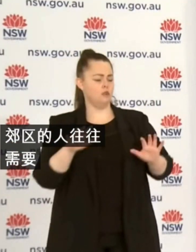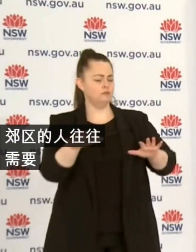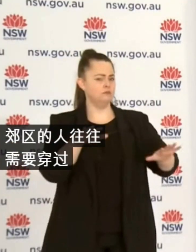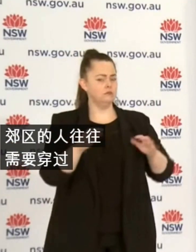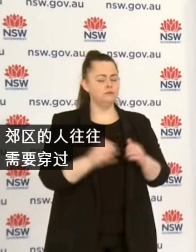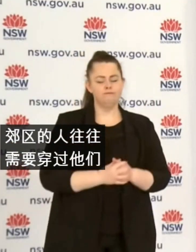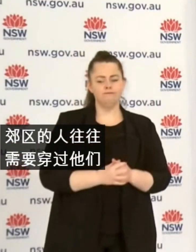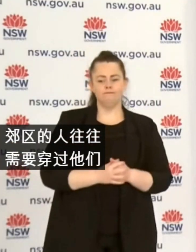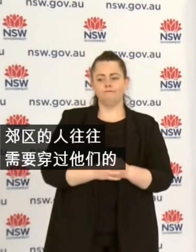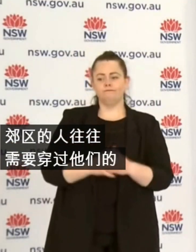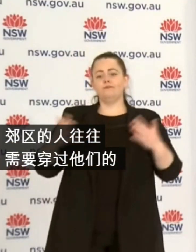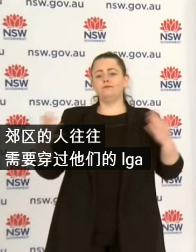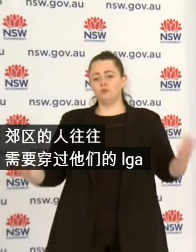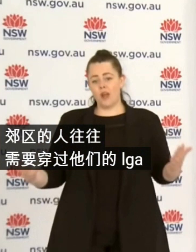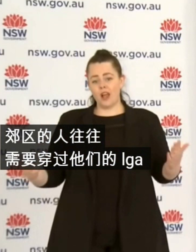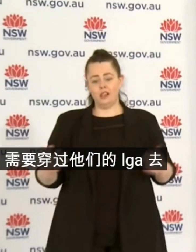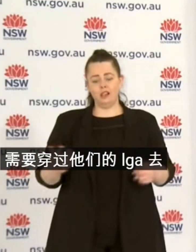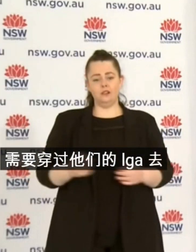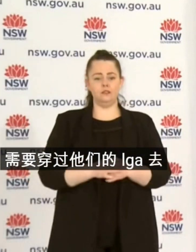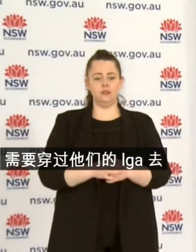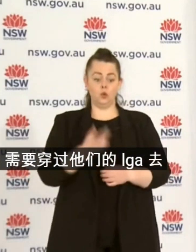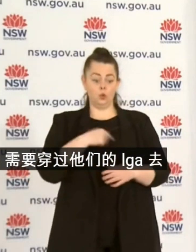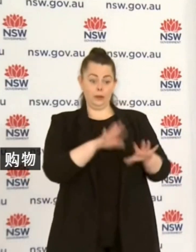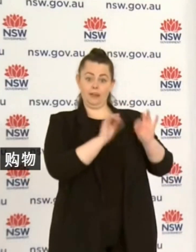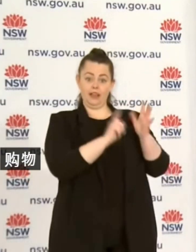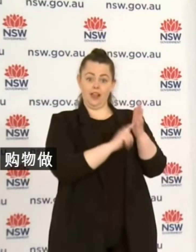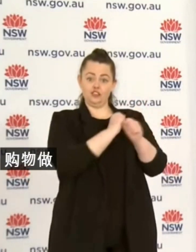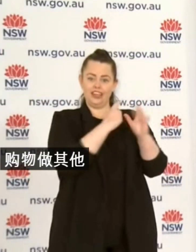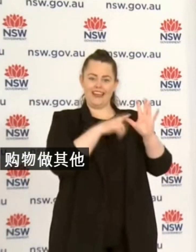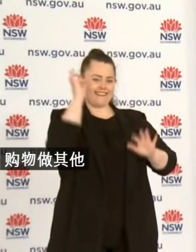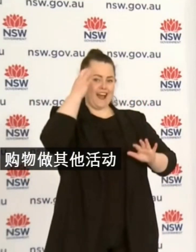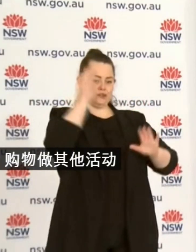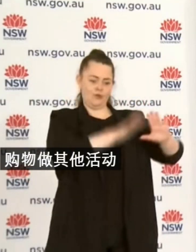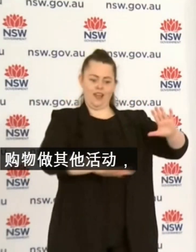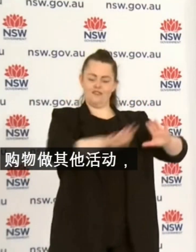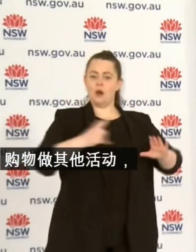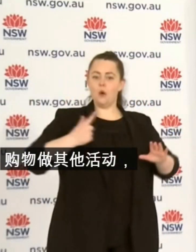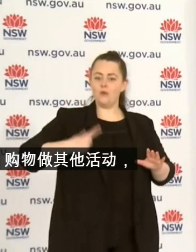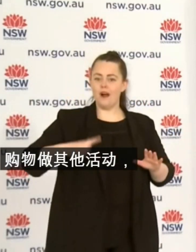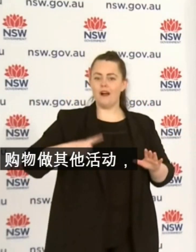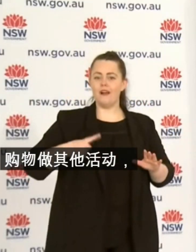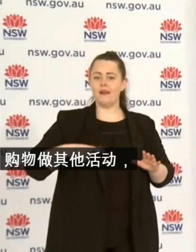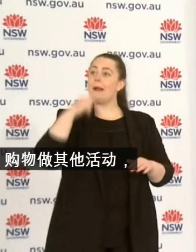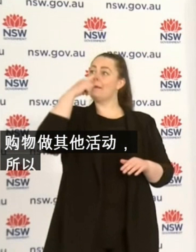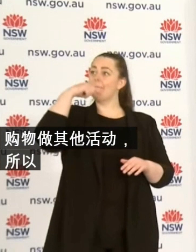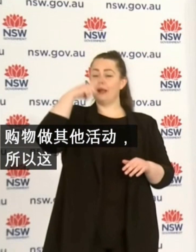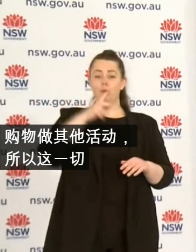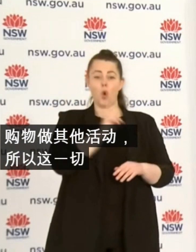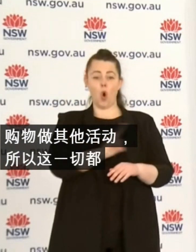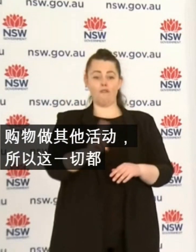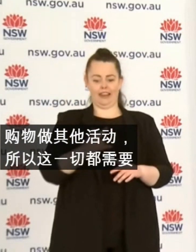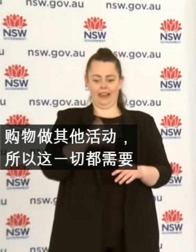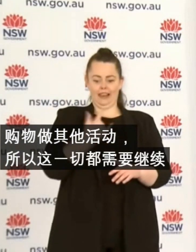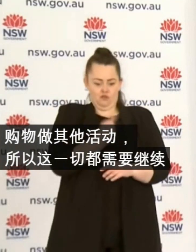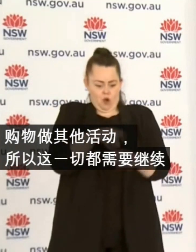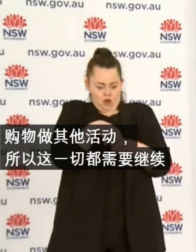to travel across their LGA to go shopping, to do other activities. So again, this is